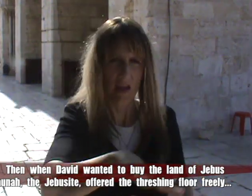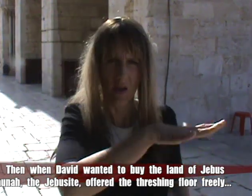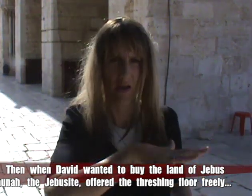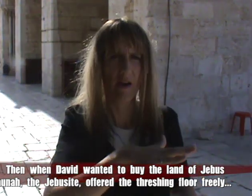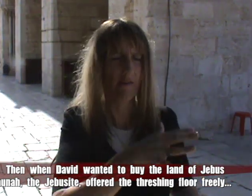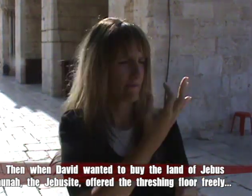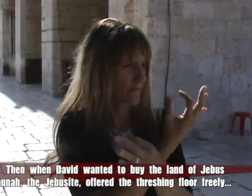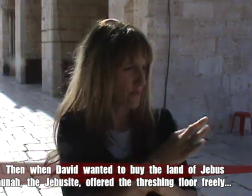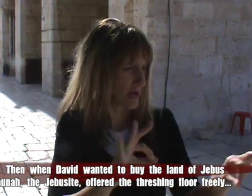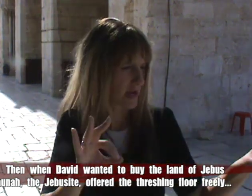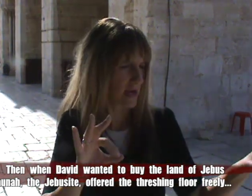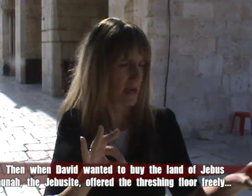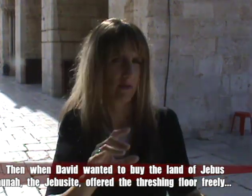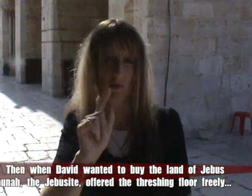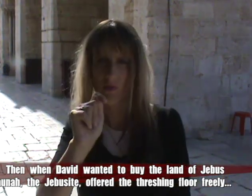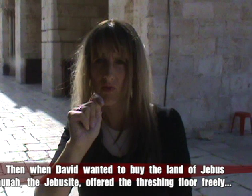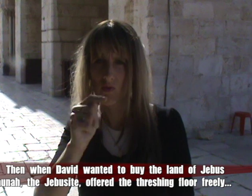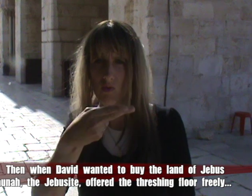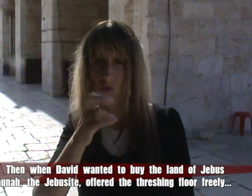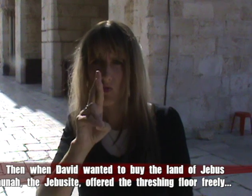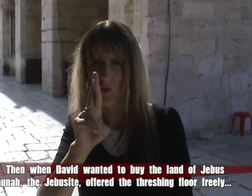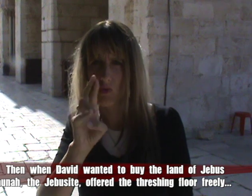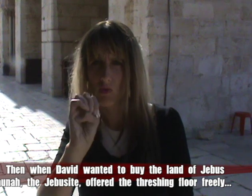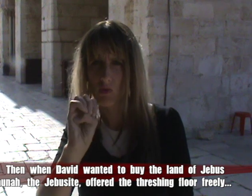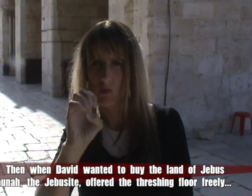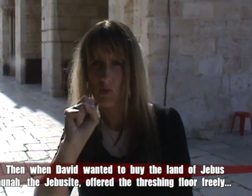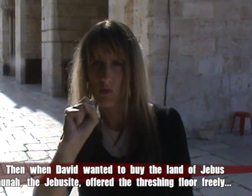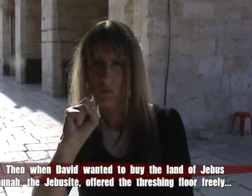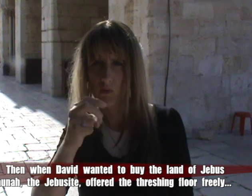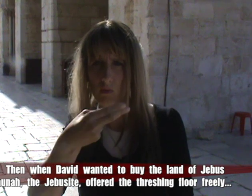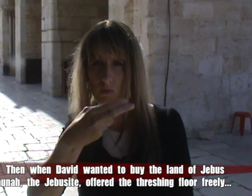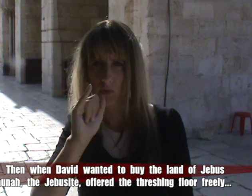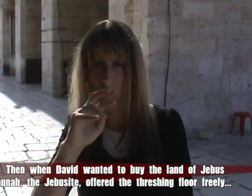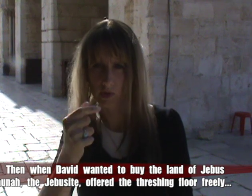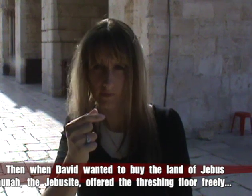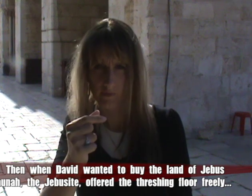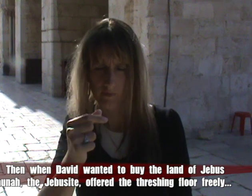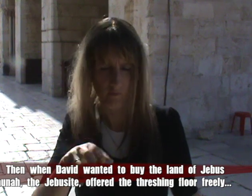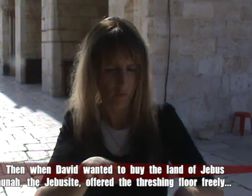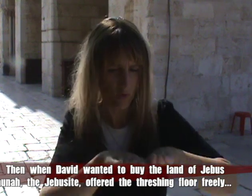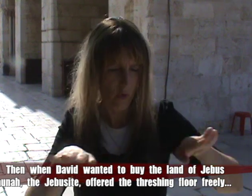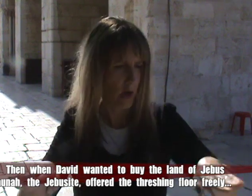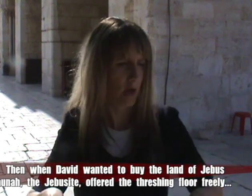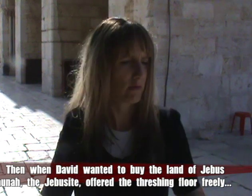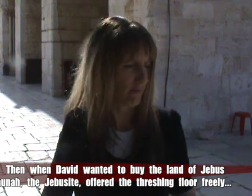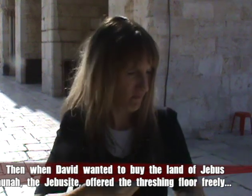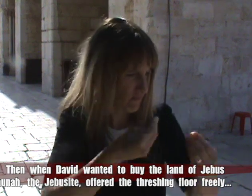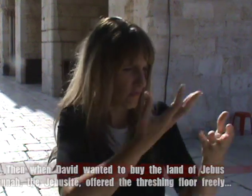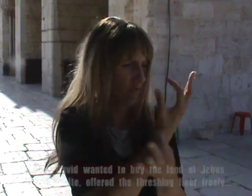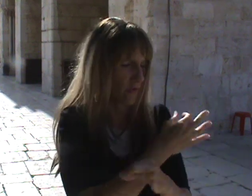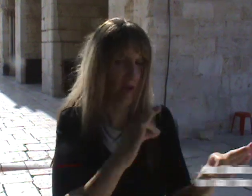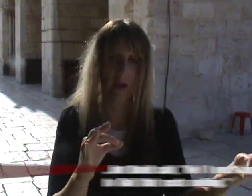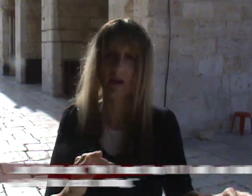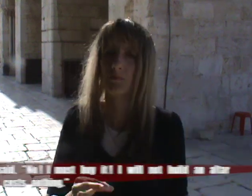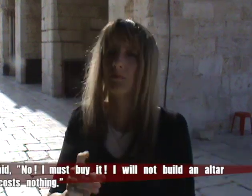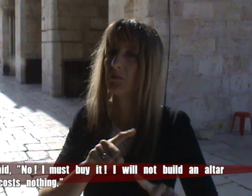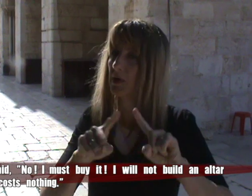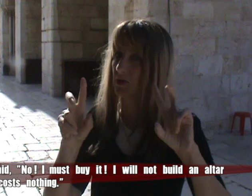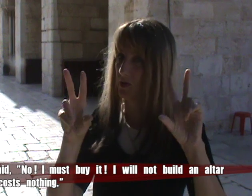to give it to him freely. They were willing to offer the threshing floor freely. But David said,